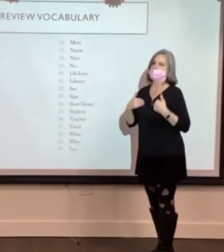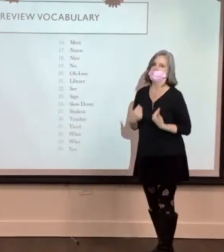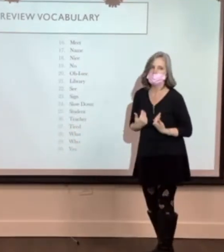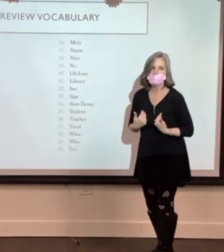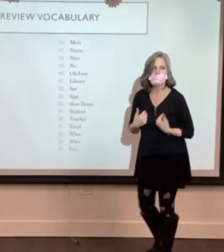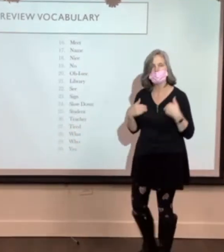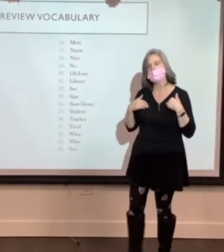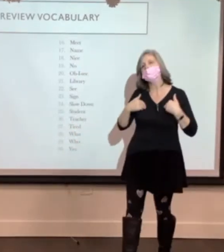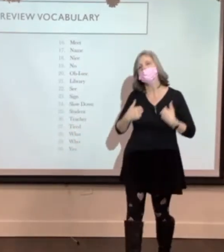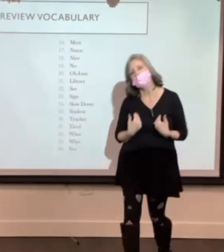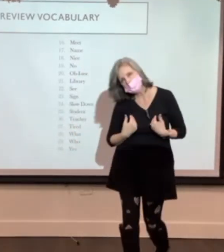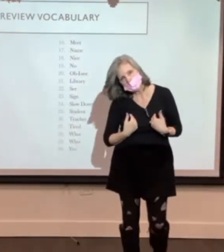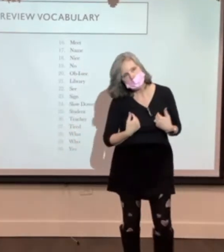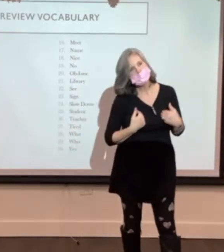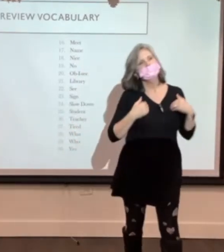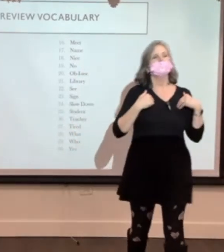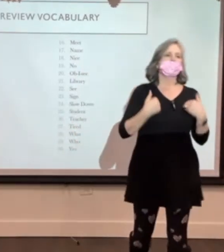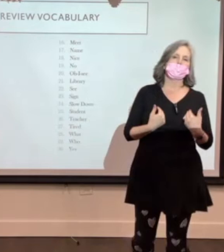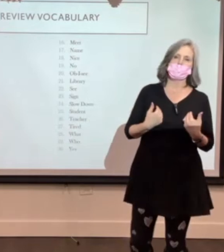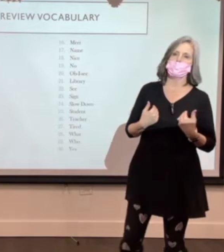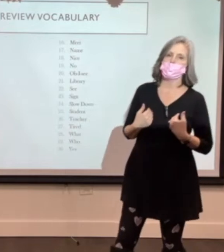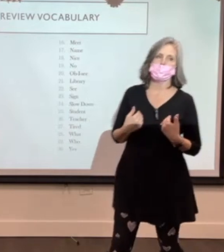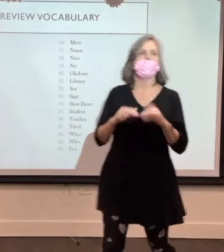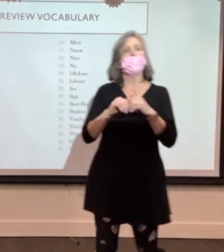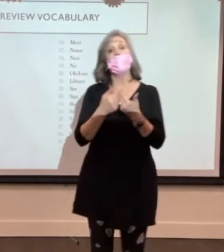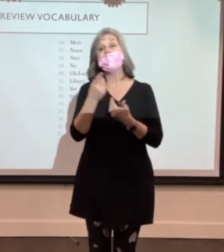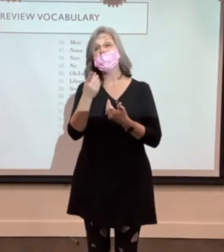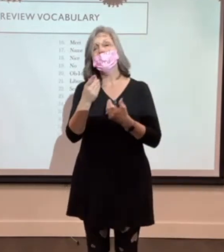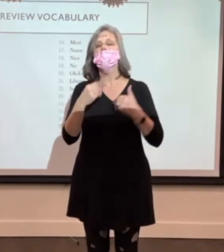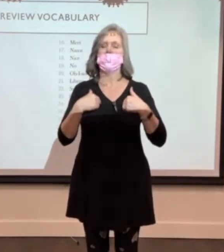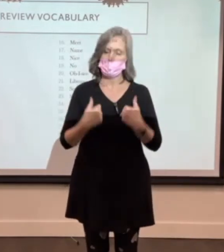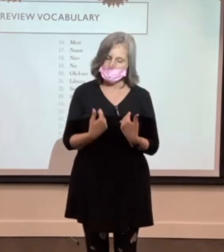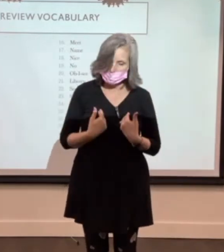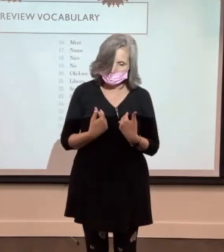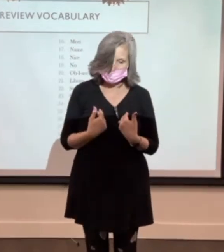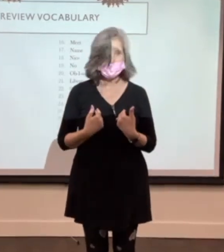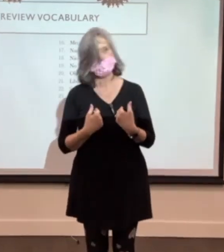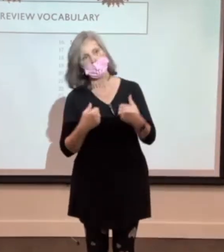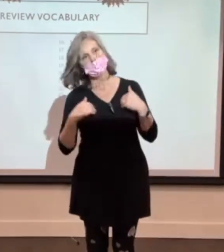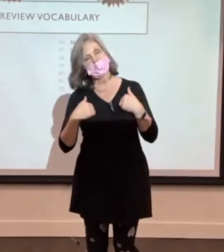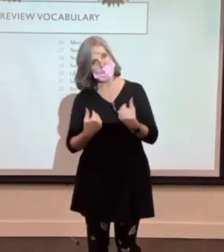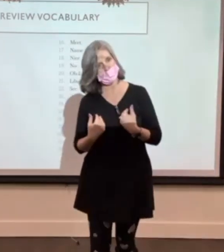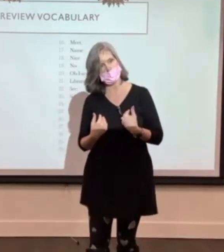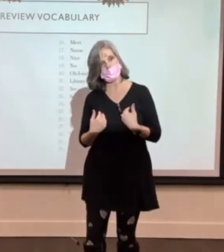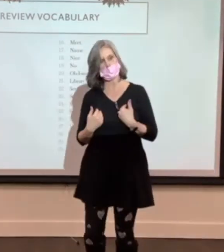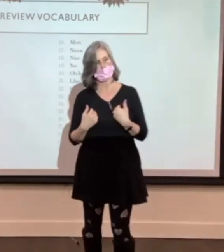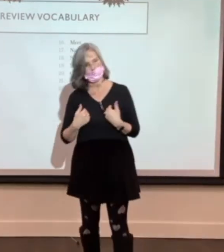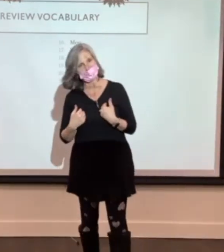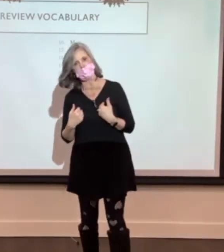Tired, kind of pretty much number one. How are you? Tired. We're all pretty tired, but we still have to muddle